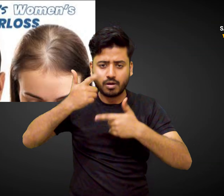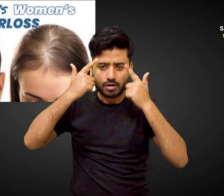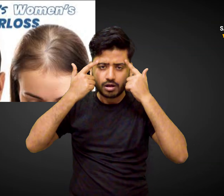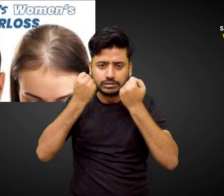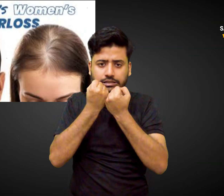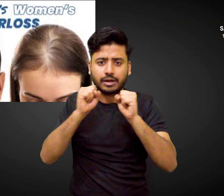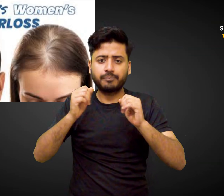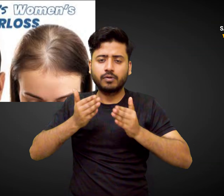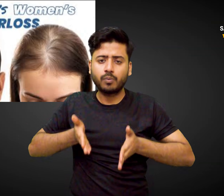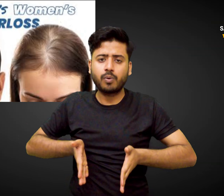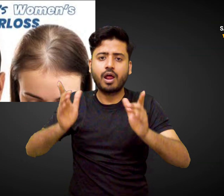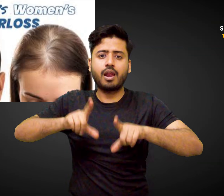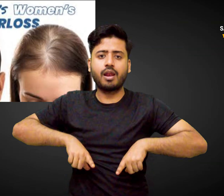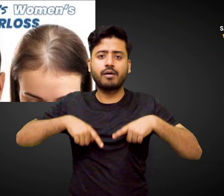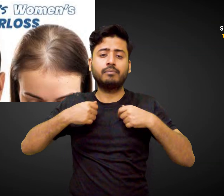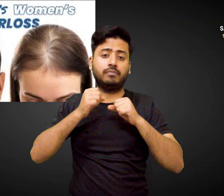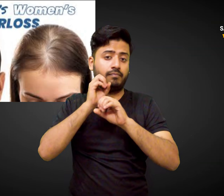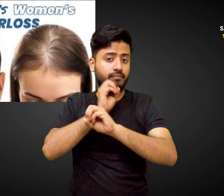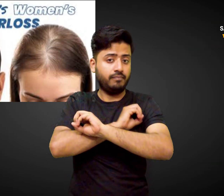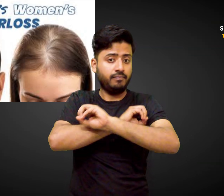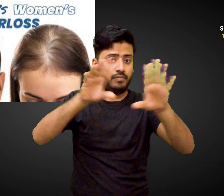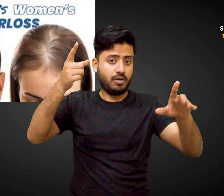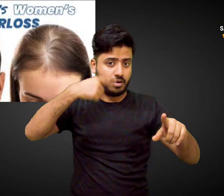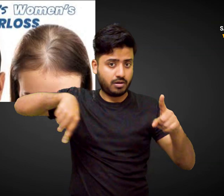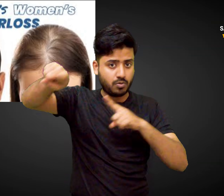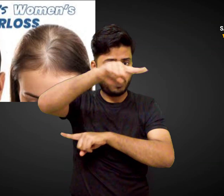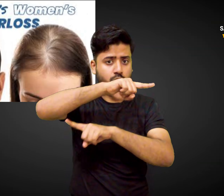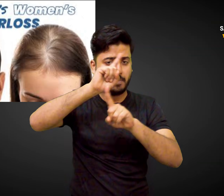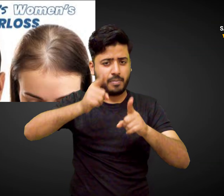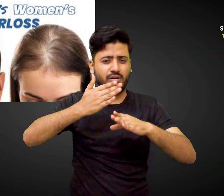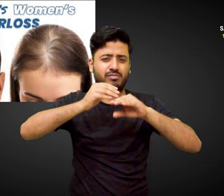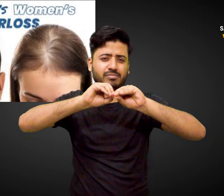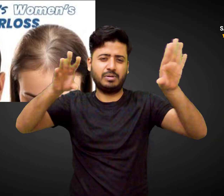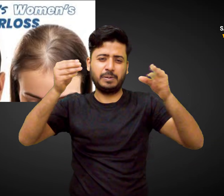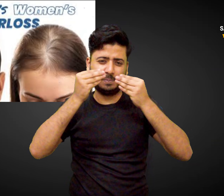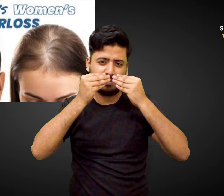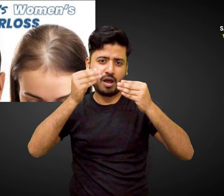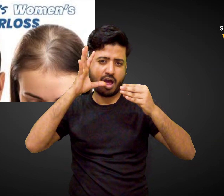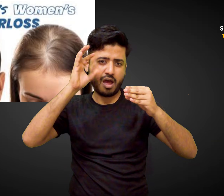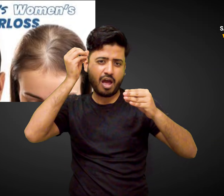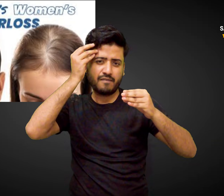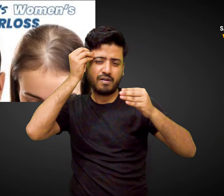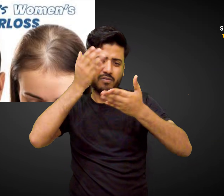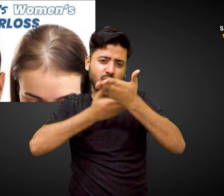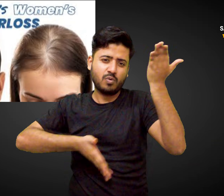cap isn't hair-friendly, sew a piece of satin or silk fabric into the inside. Combat